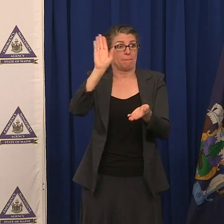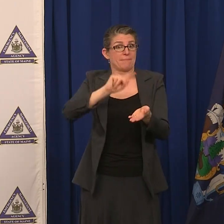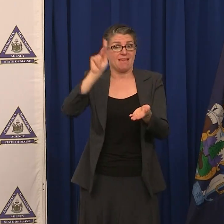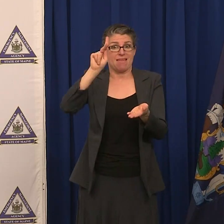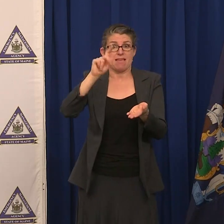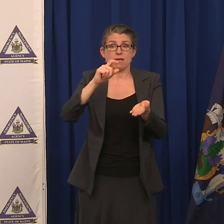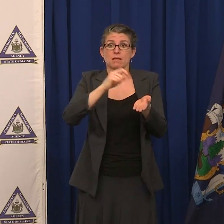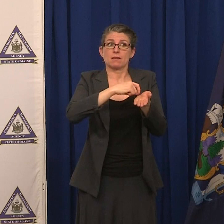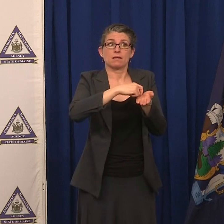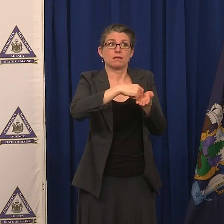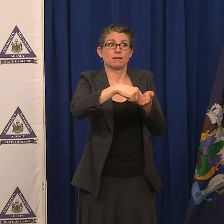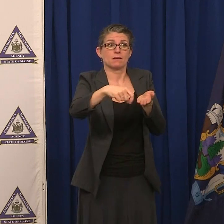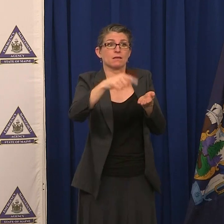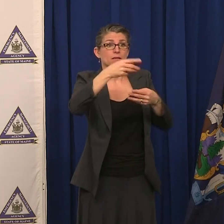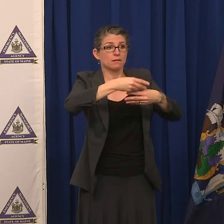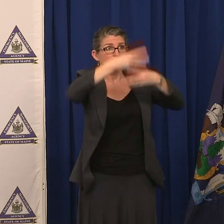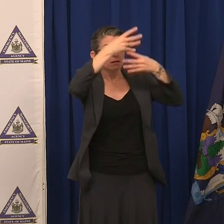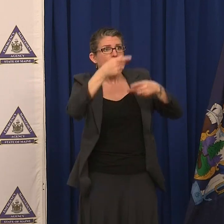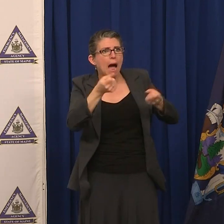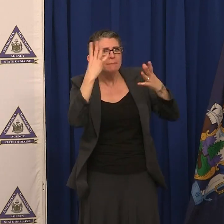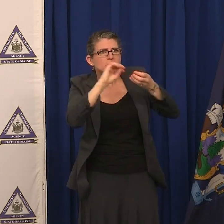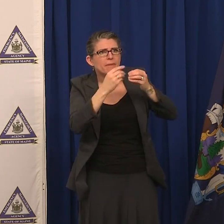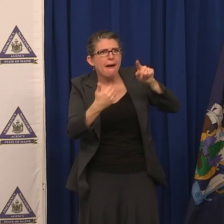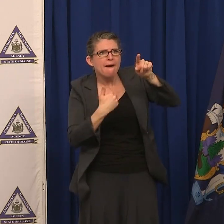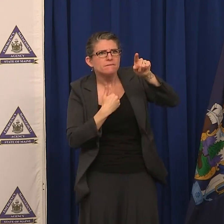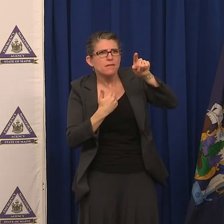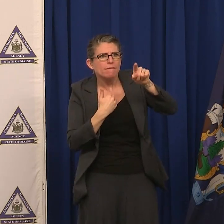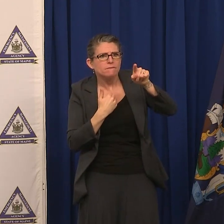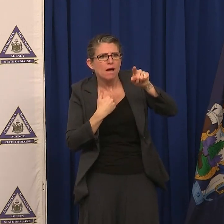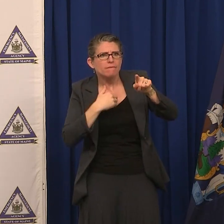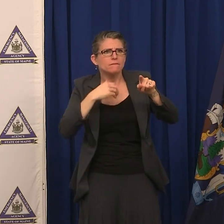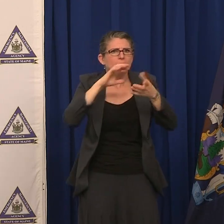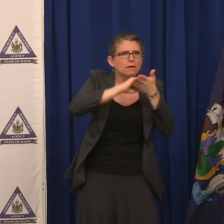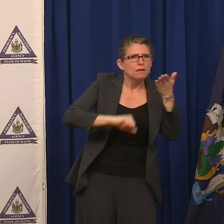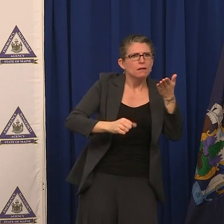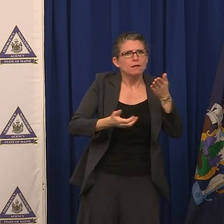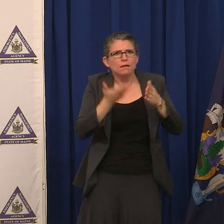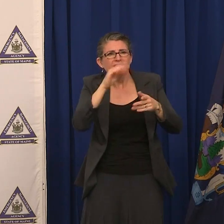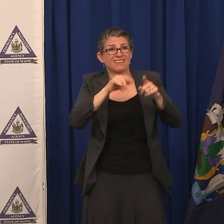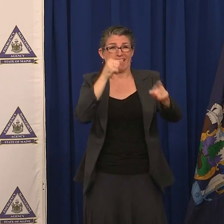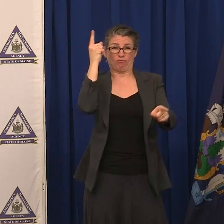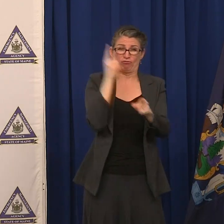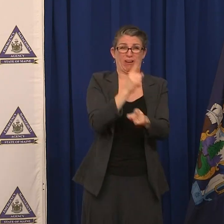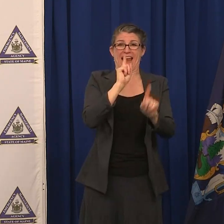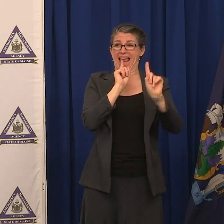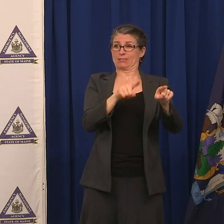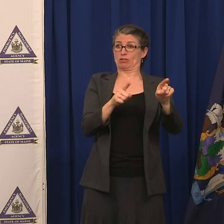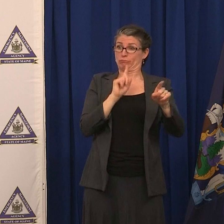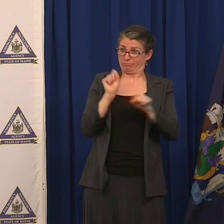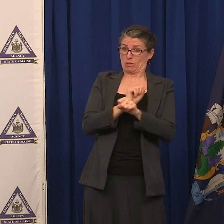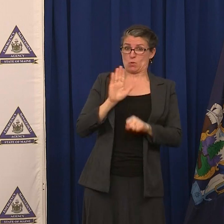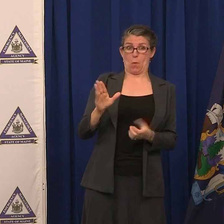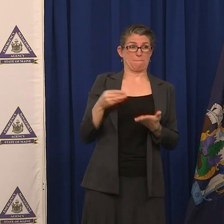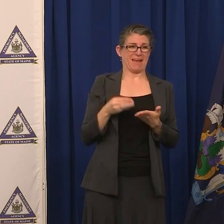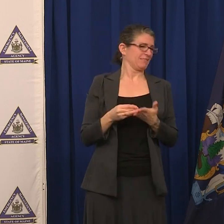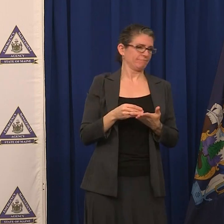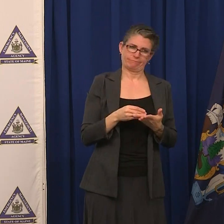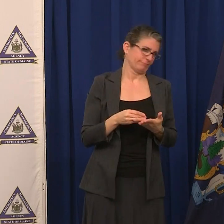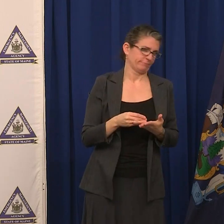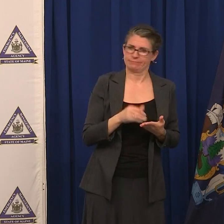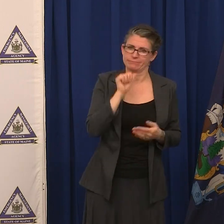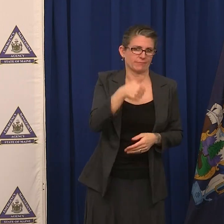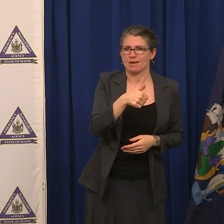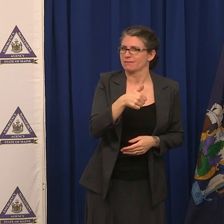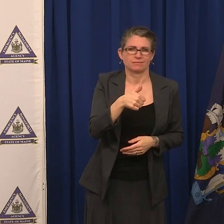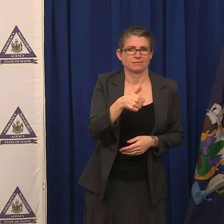right scenarios, any model could be accurate. Our goal is to use those as a way to try to figure out where we should be